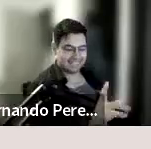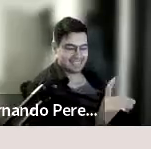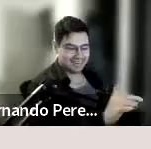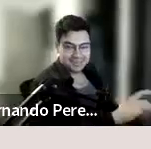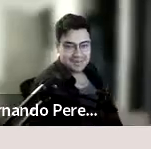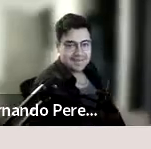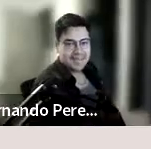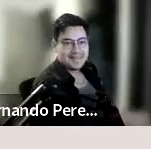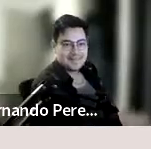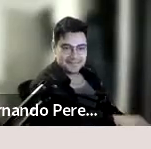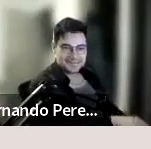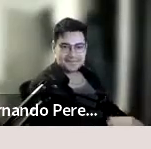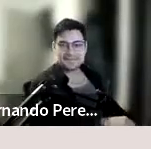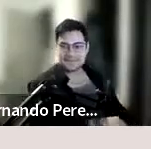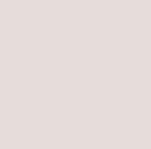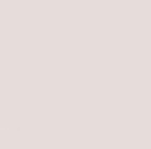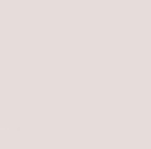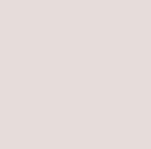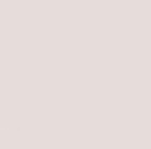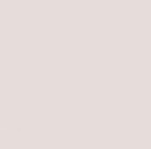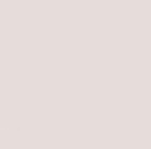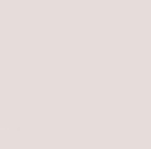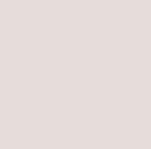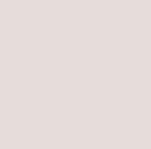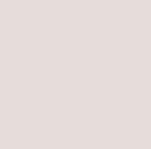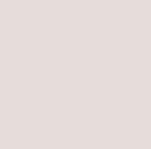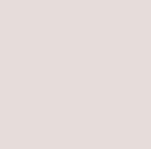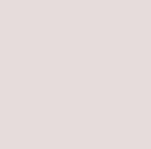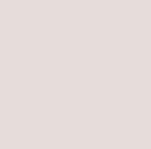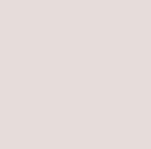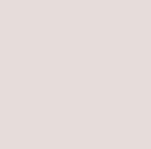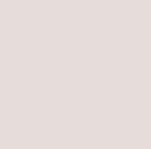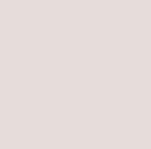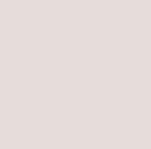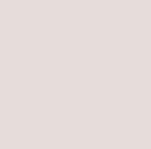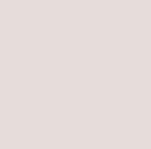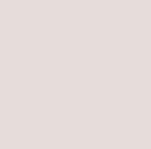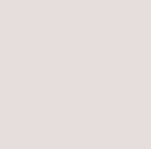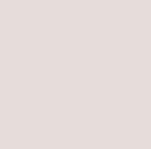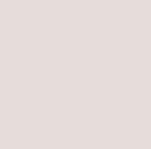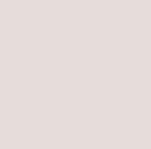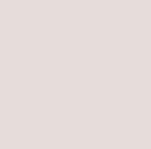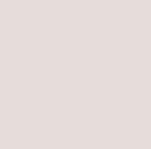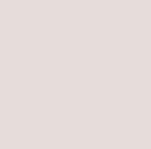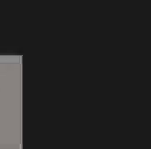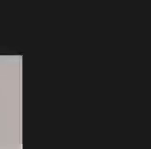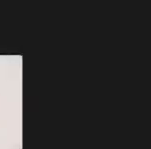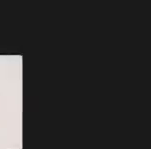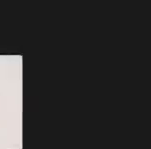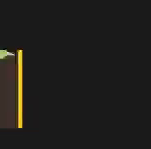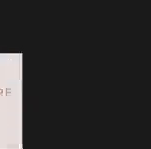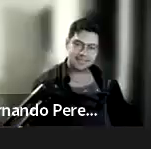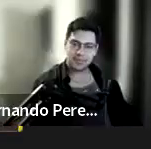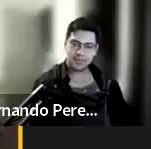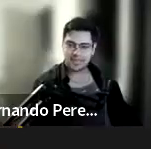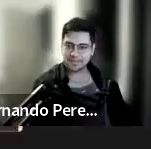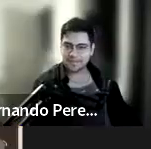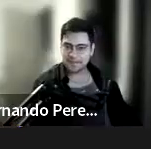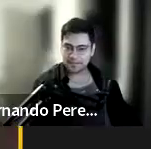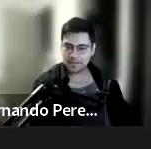buena esa foto. Y dije, no sé cómo ir, o sea, cómo lo hago como pregunta o como no, no sé. ¿Qué crees? Se puede. Vimos